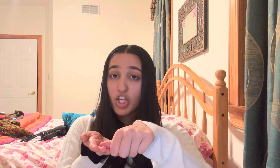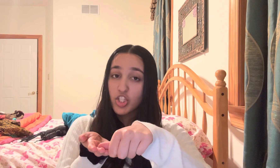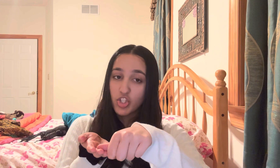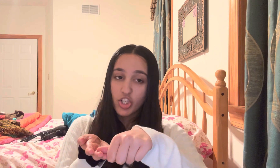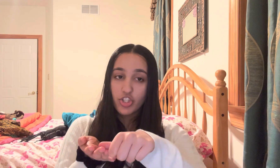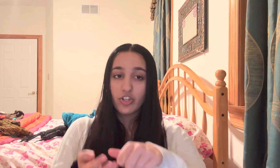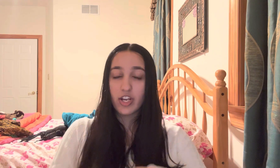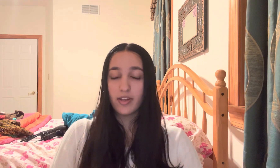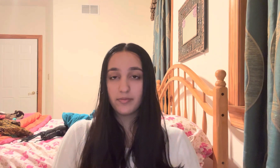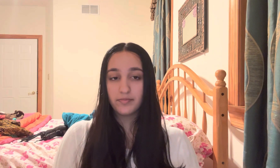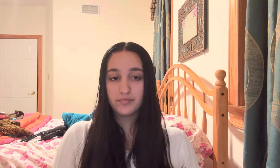Surgery.